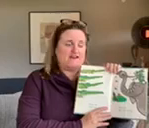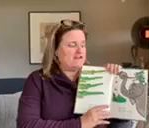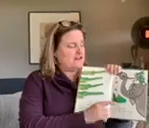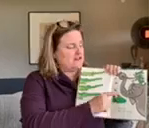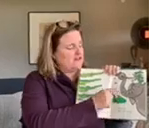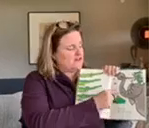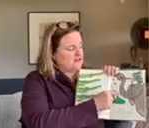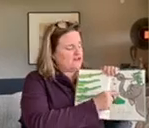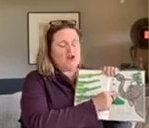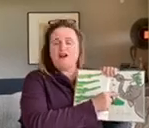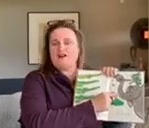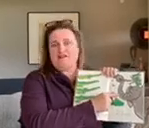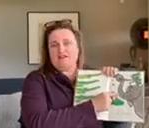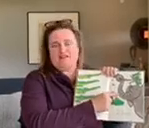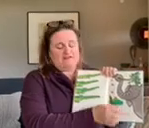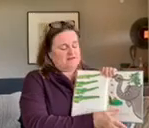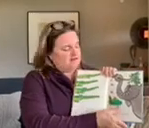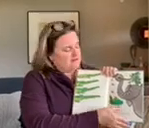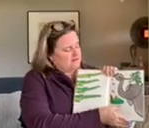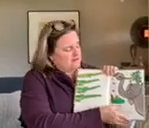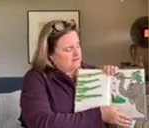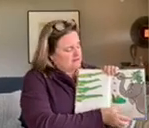very strong.